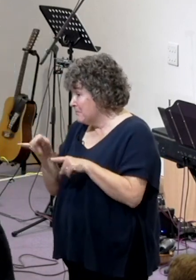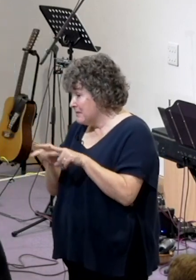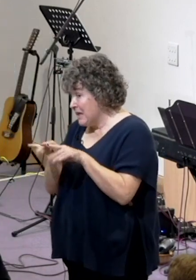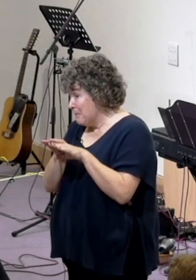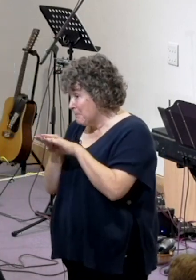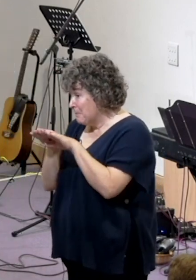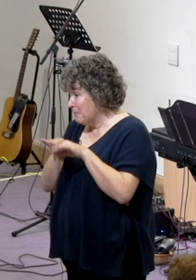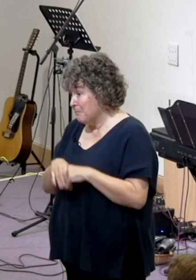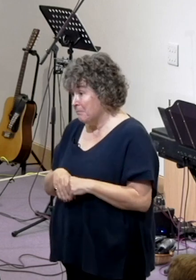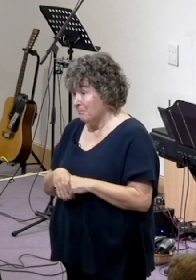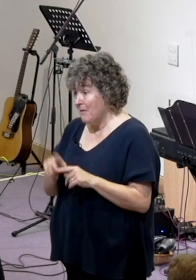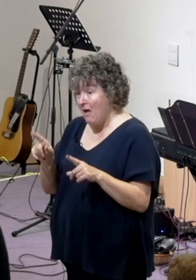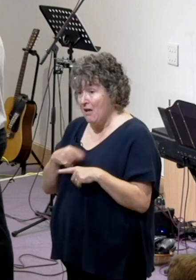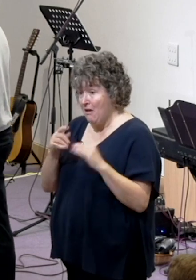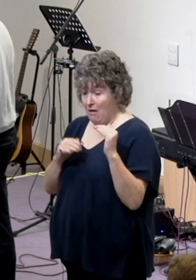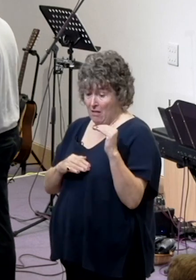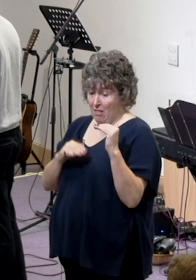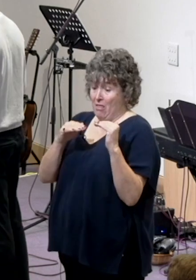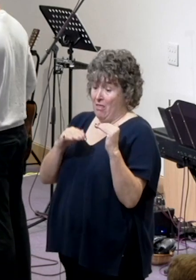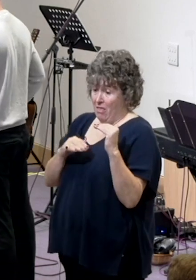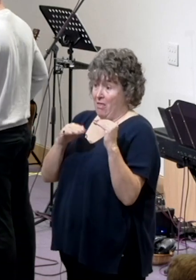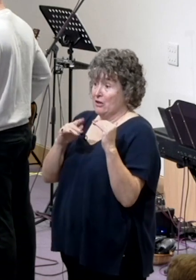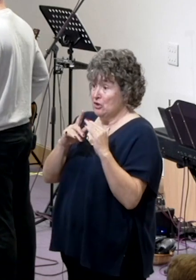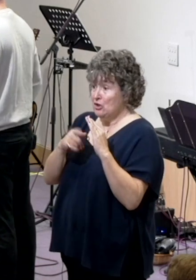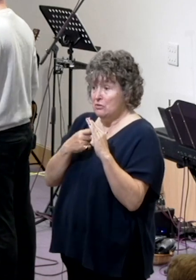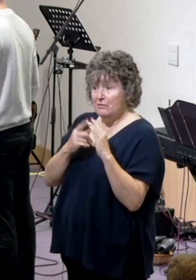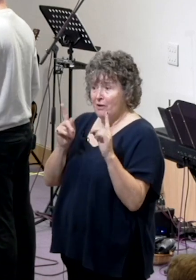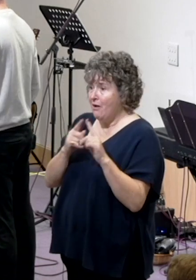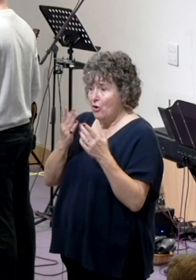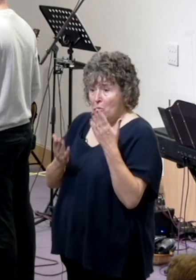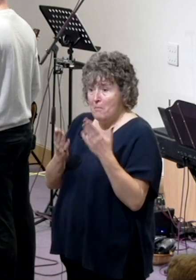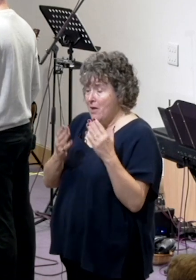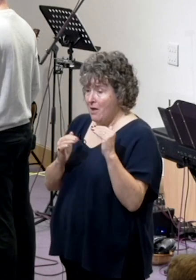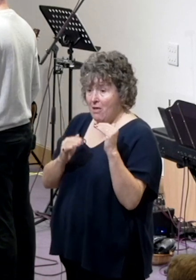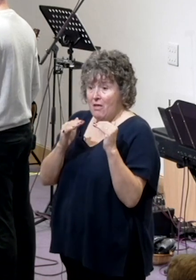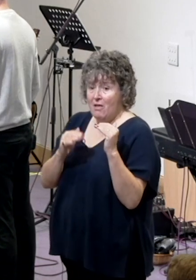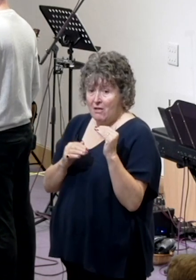who cannot live up to this standard that we see in Joseph in this passage.